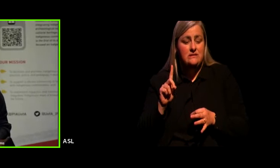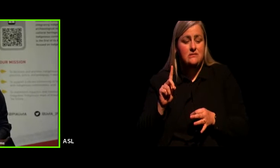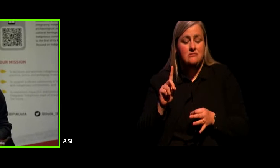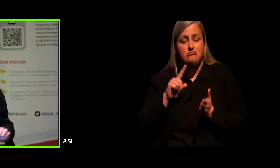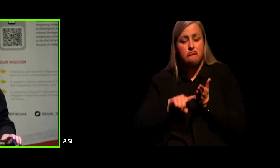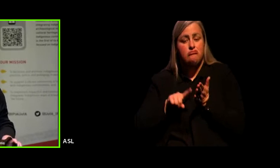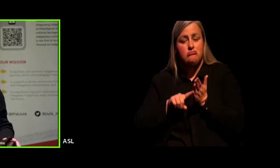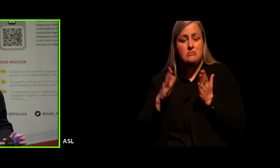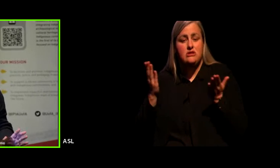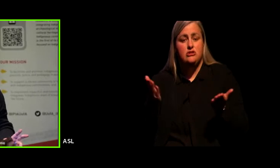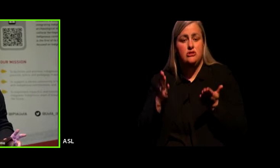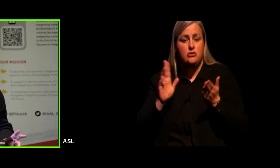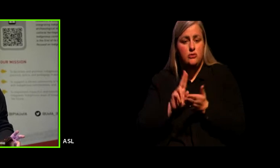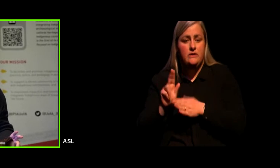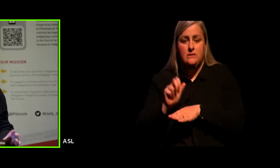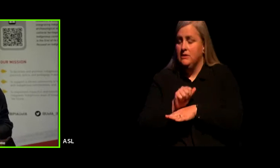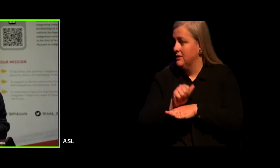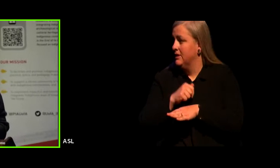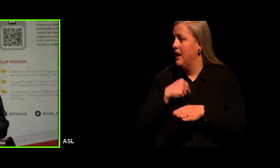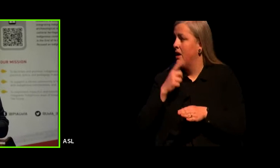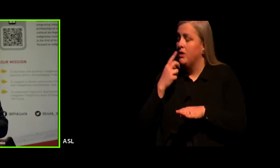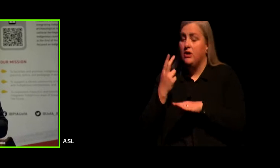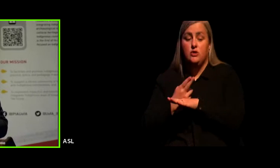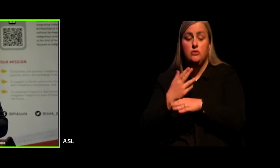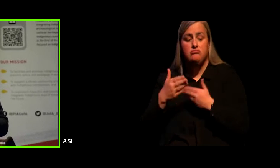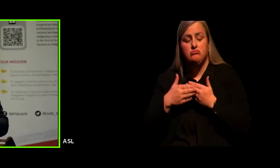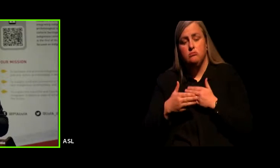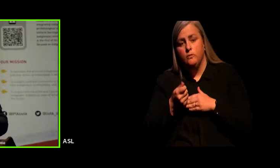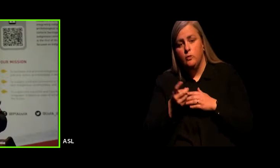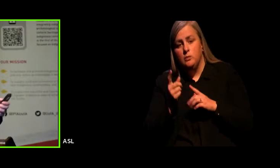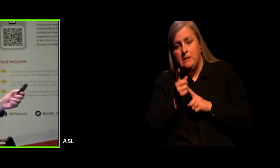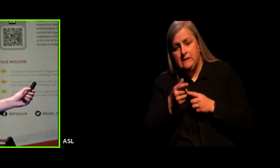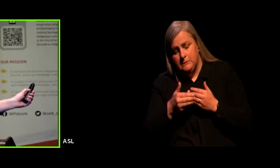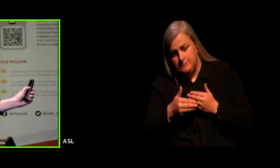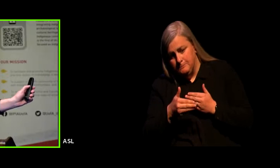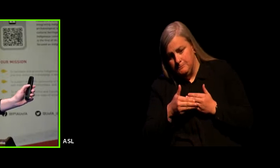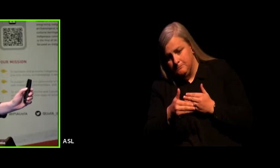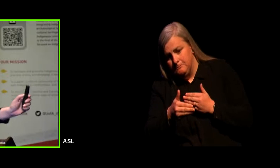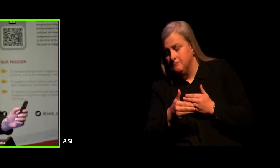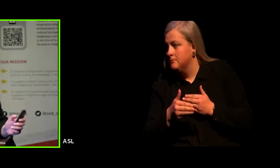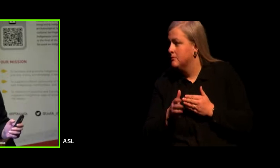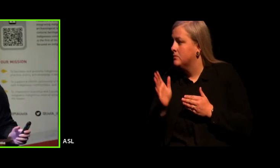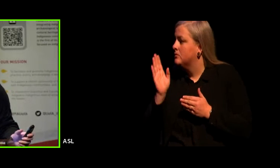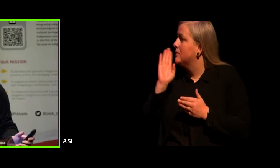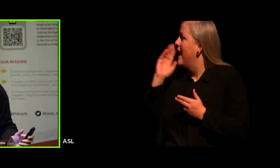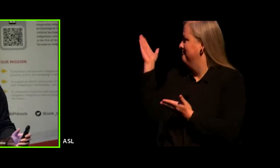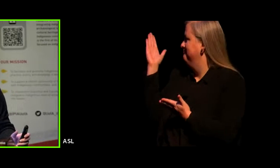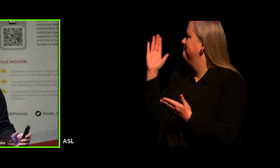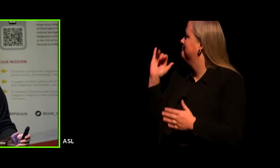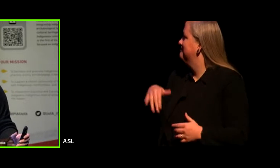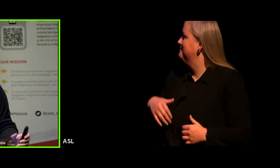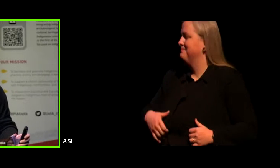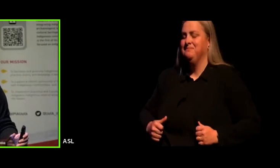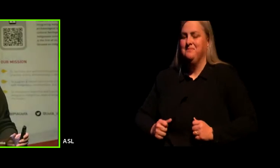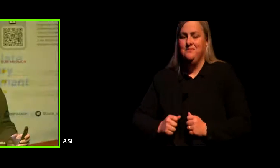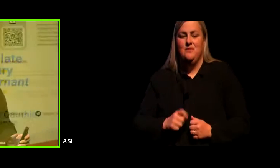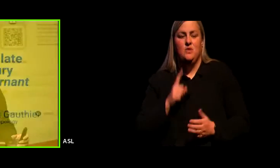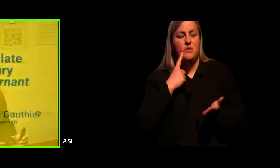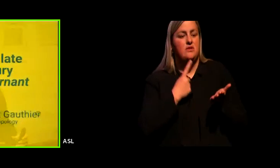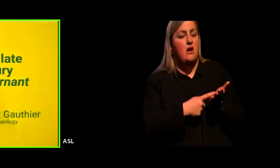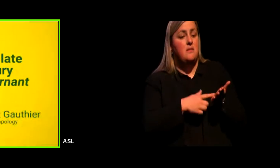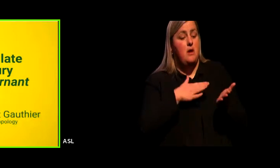A. So I'm going to use the next few minutes to, there you go, to talk about